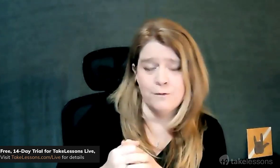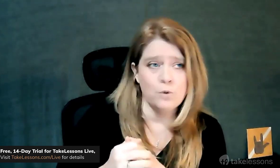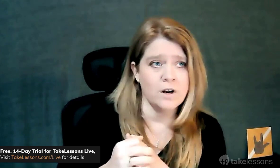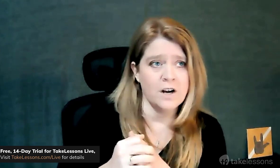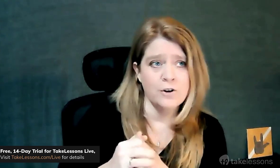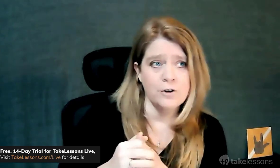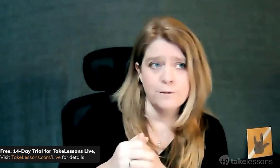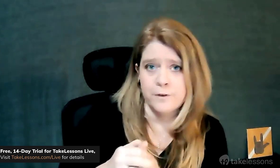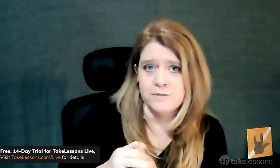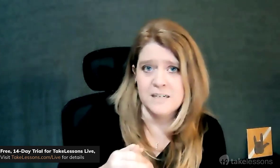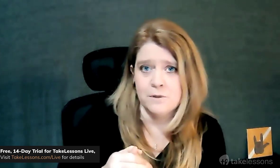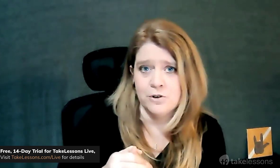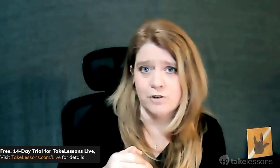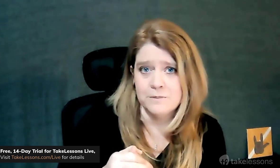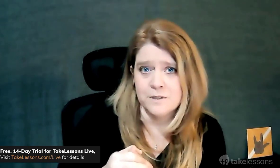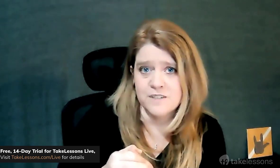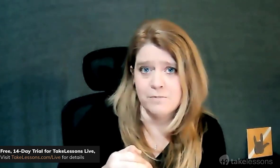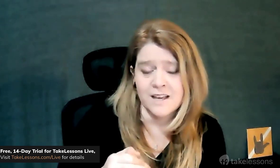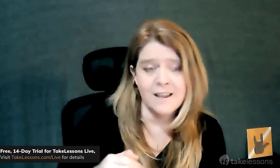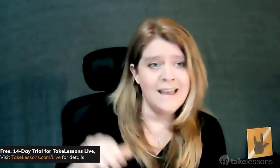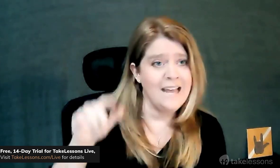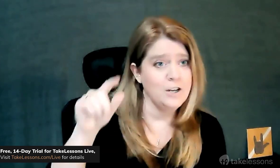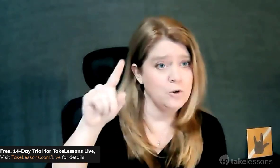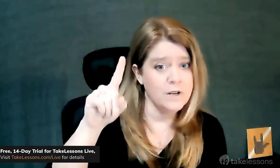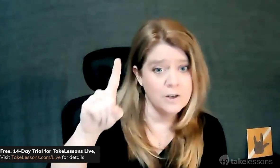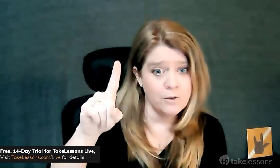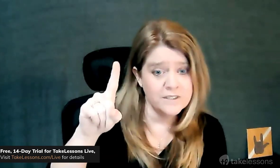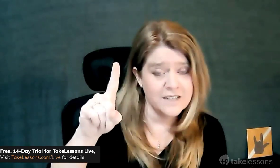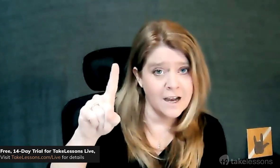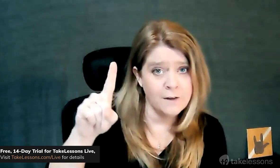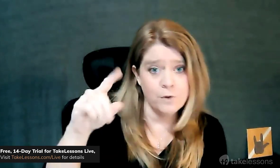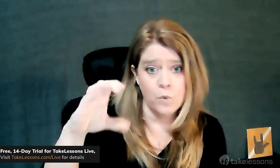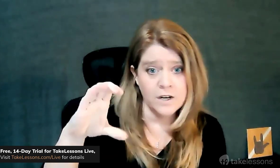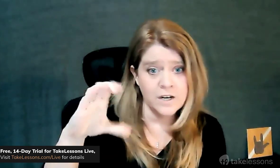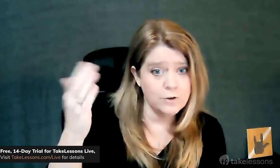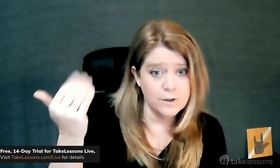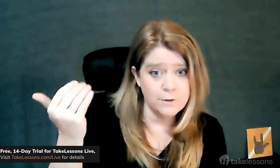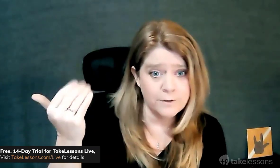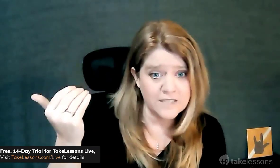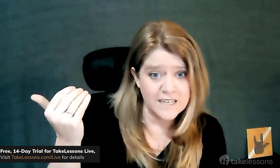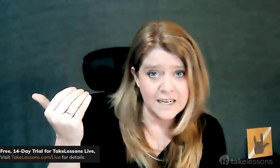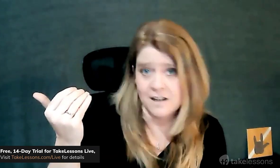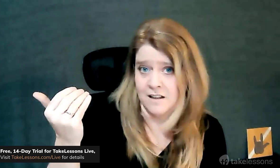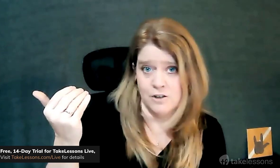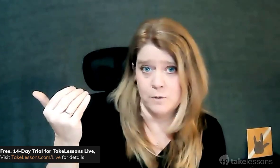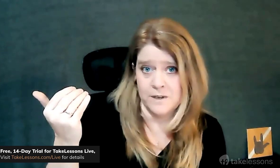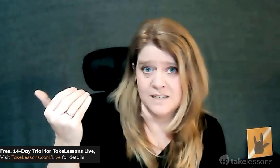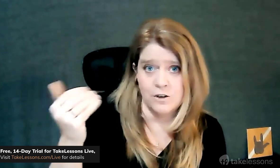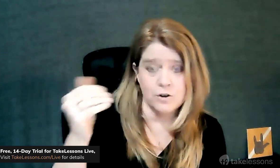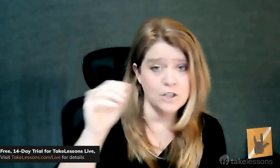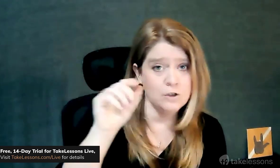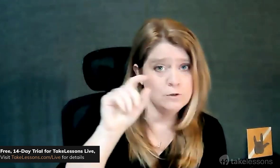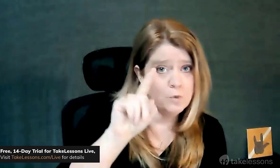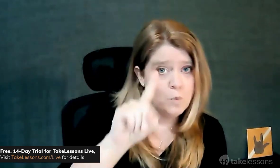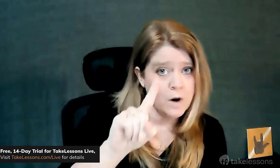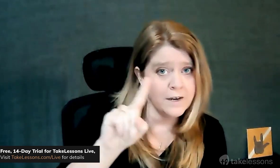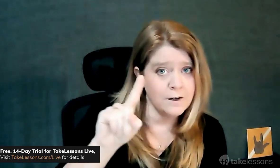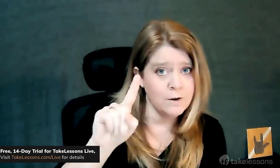on 115 milligrams of something and you didn't know the sign for 115, no big deal. Can you do